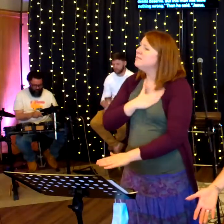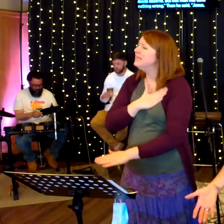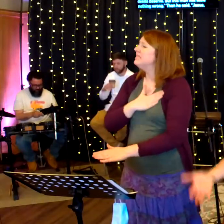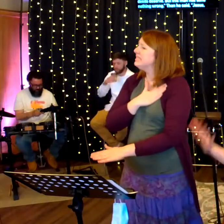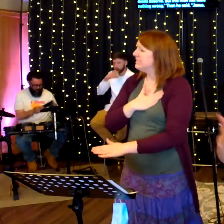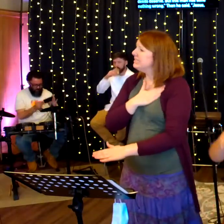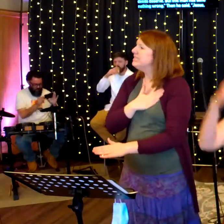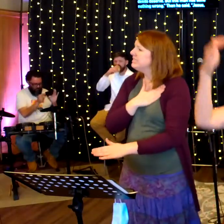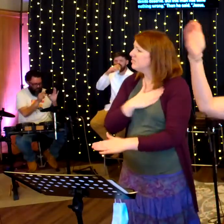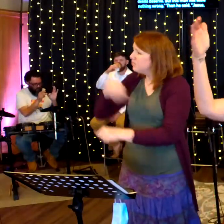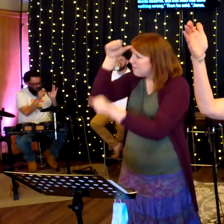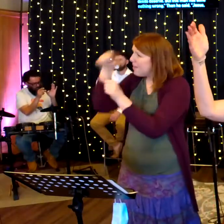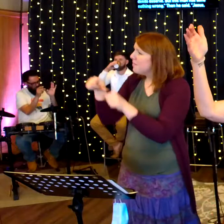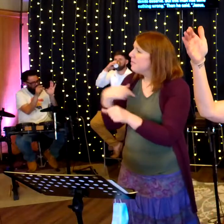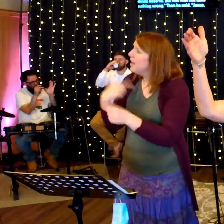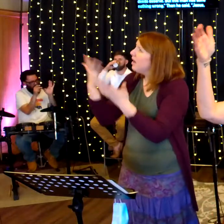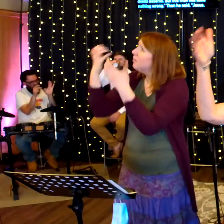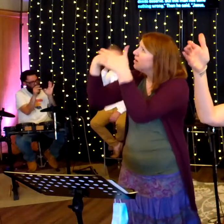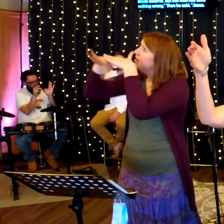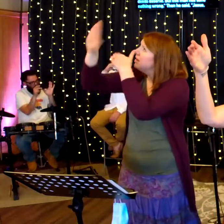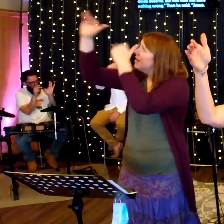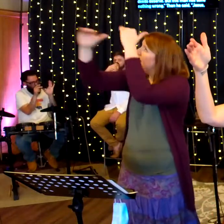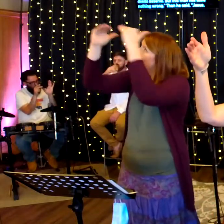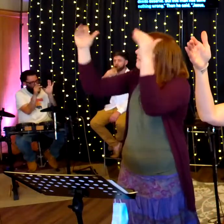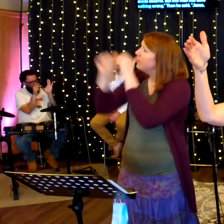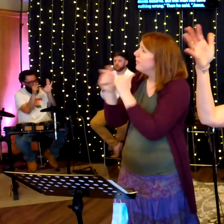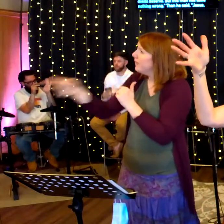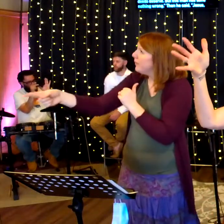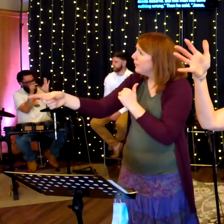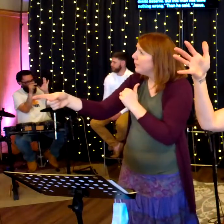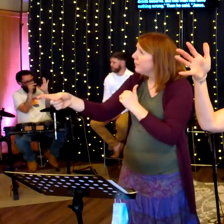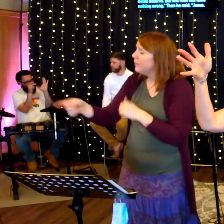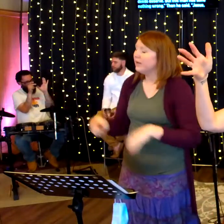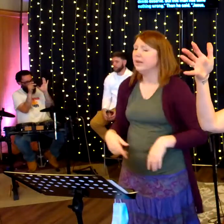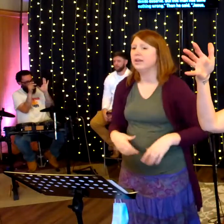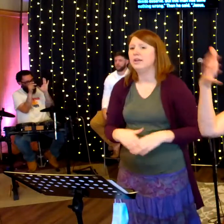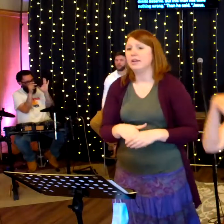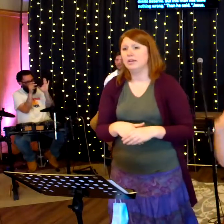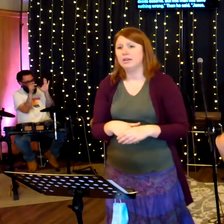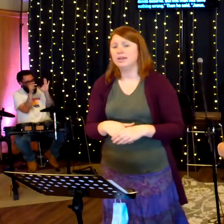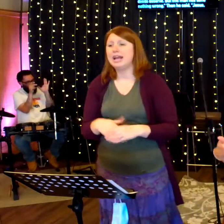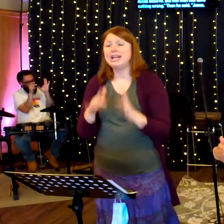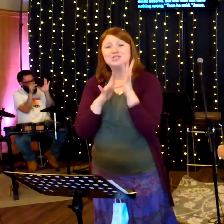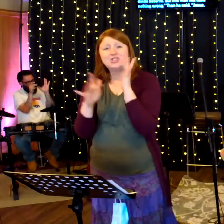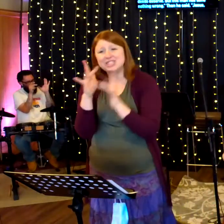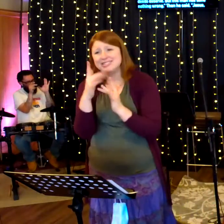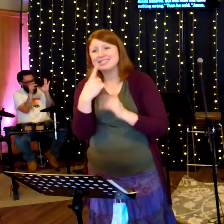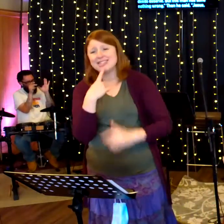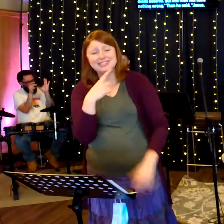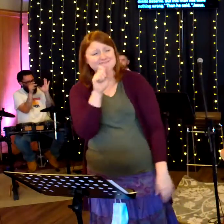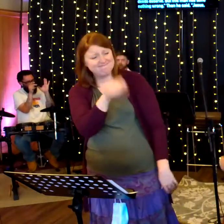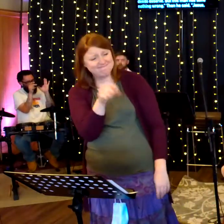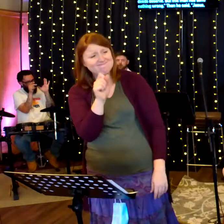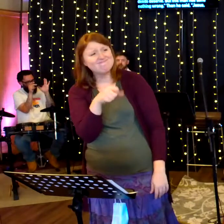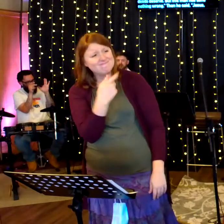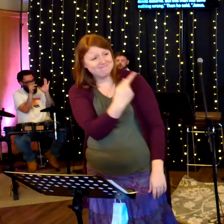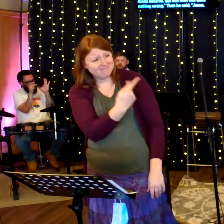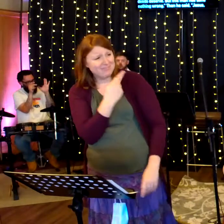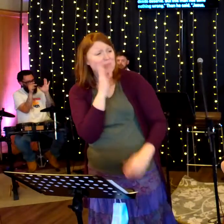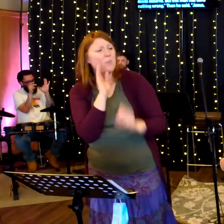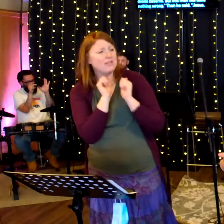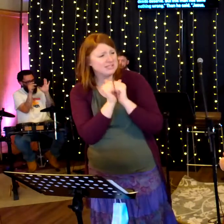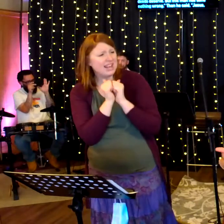any earthly kingdom. He's talking about the heavenly kingdom, eternity. And Jesus gives him this reassurance of